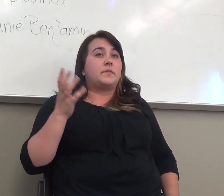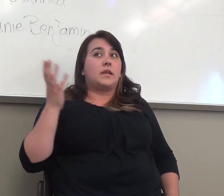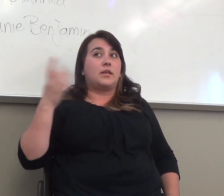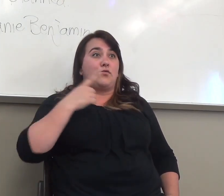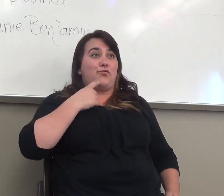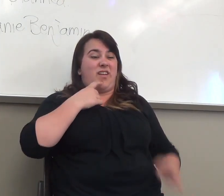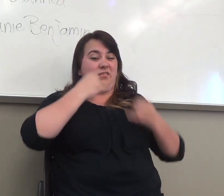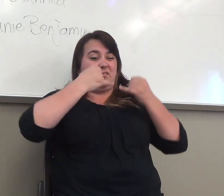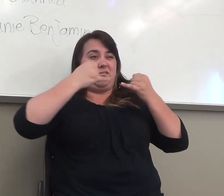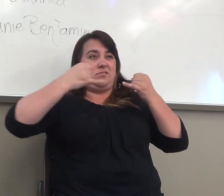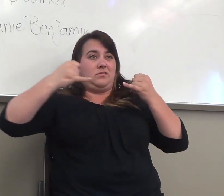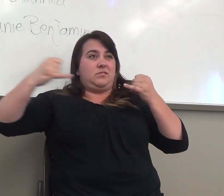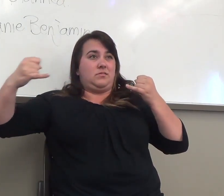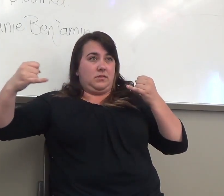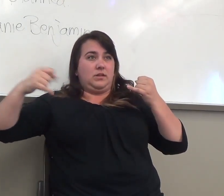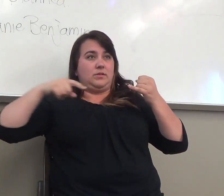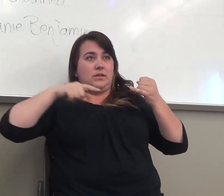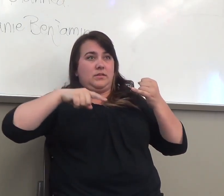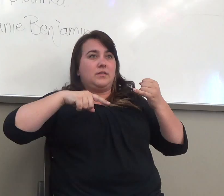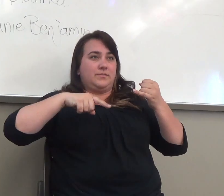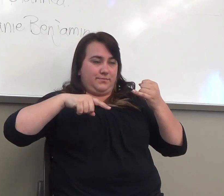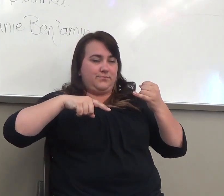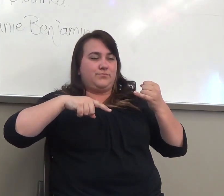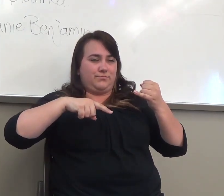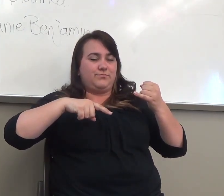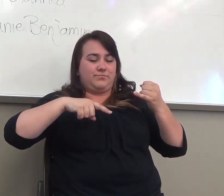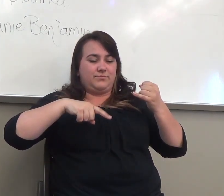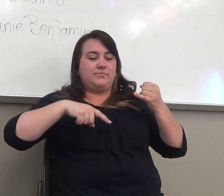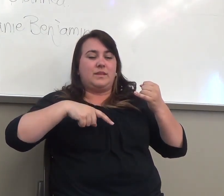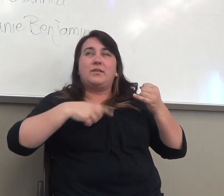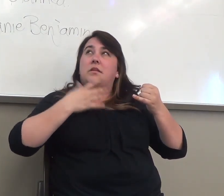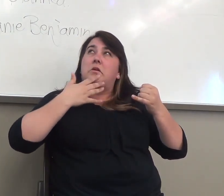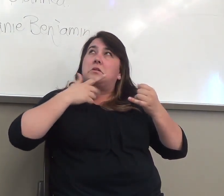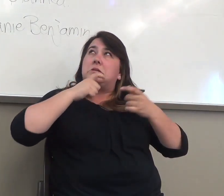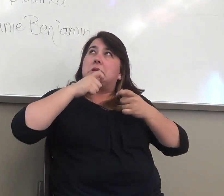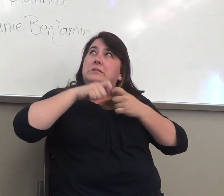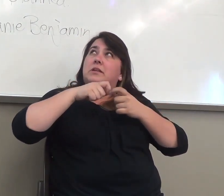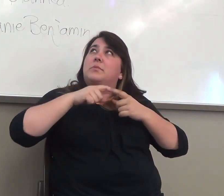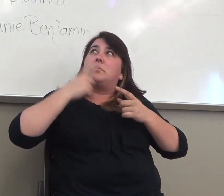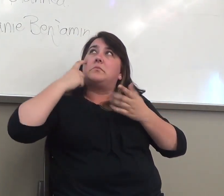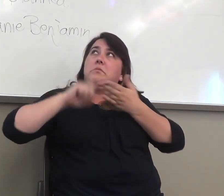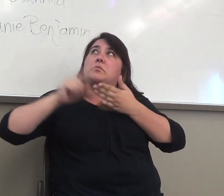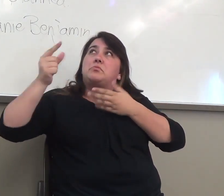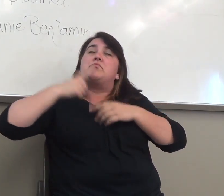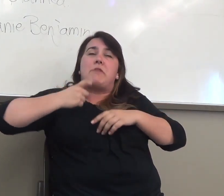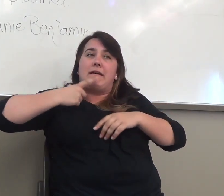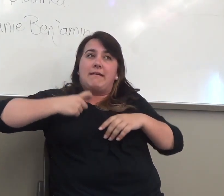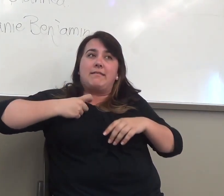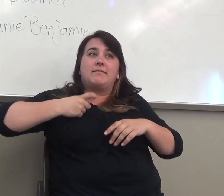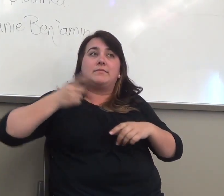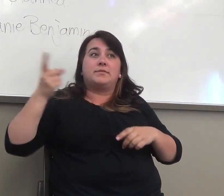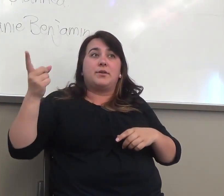red. The little things don't come out exactly the right color, but we can tell red from green. Is that a good